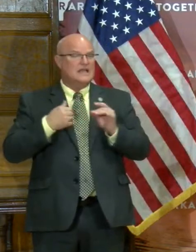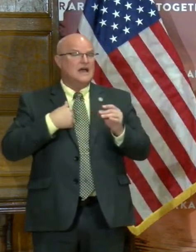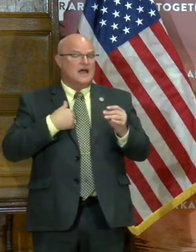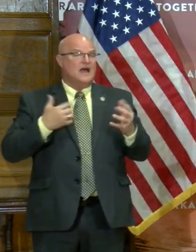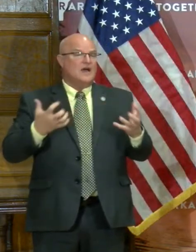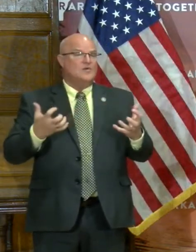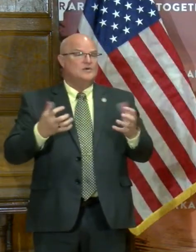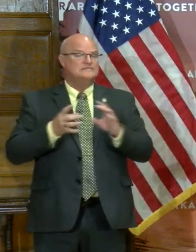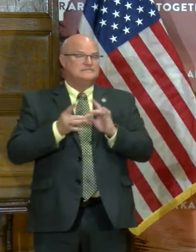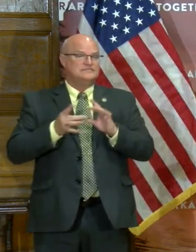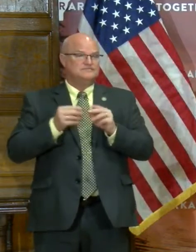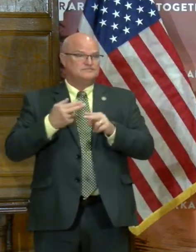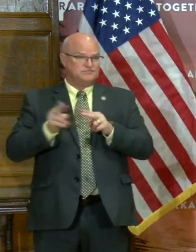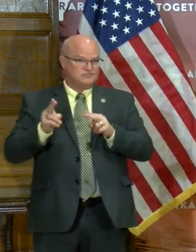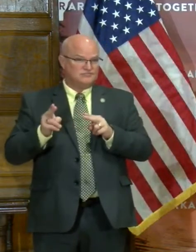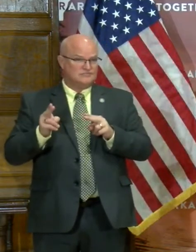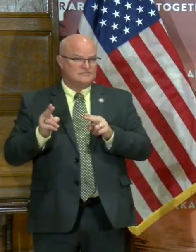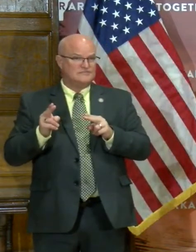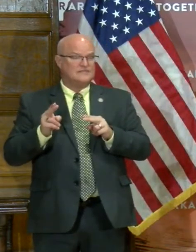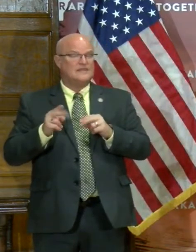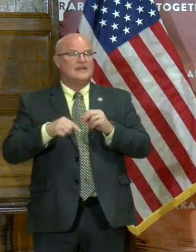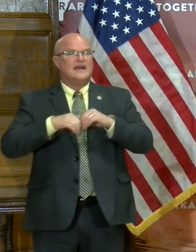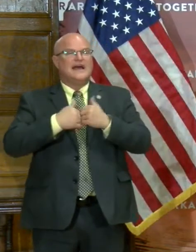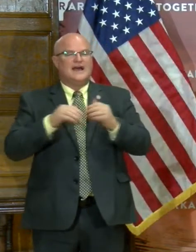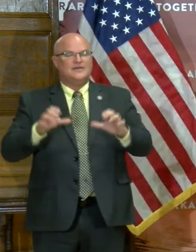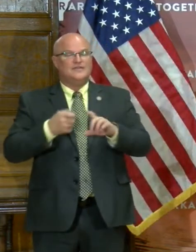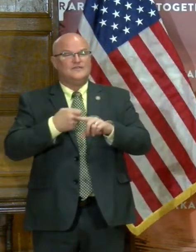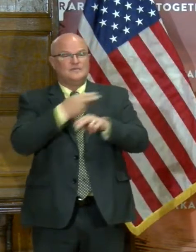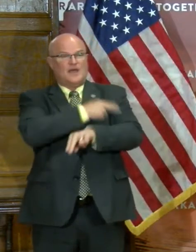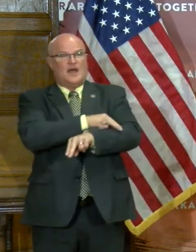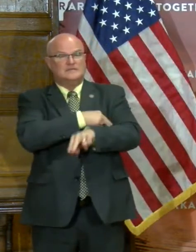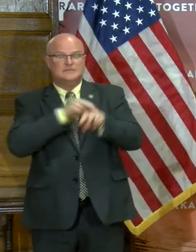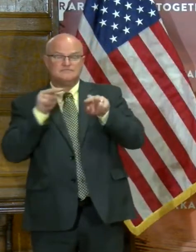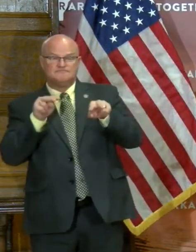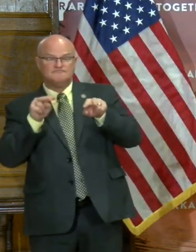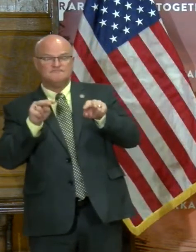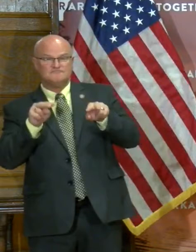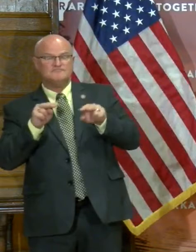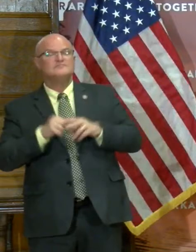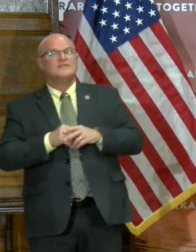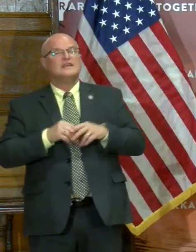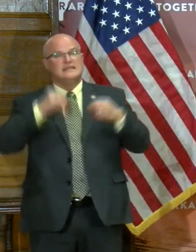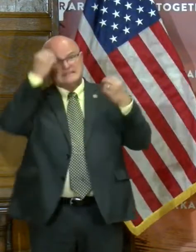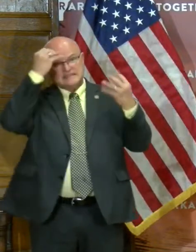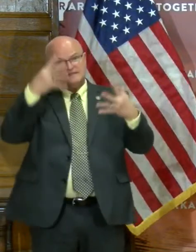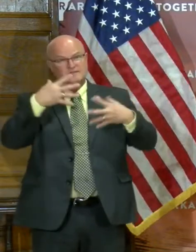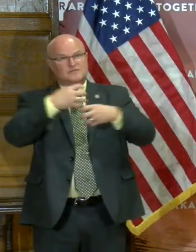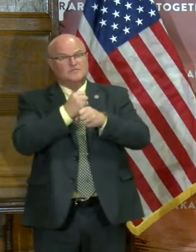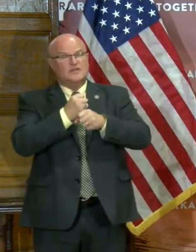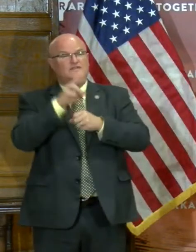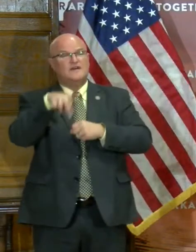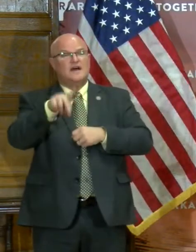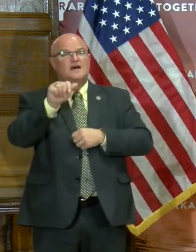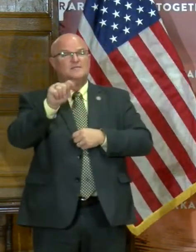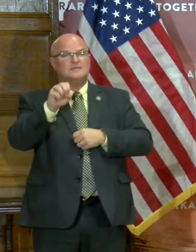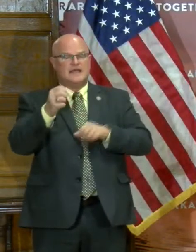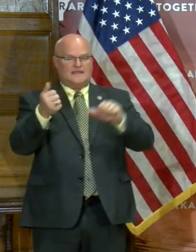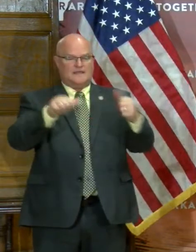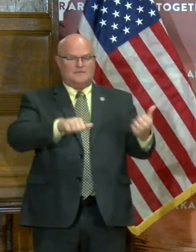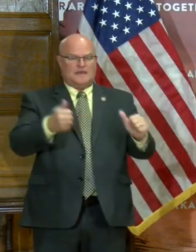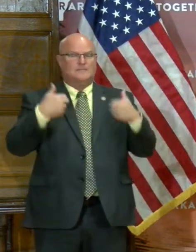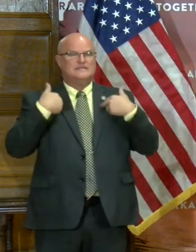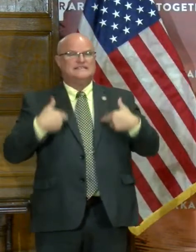want to talk briefly about how we're doing from a hospital capacity standpoint, just to give you a brief update from the Baptist Health